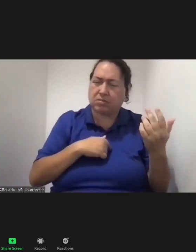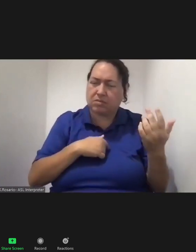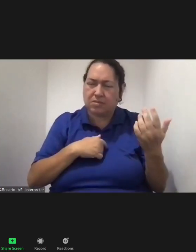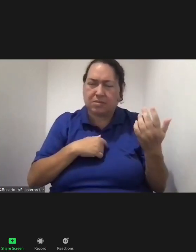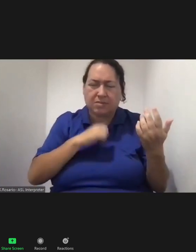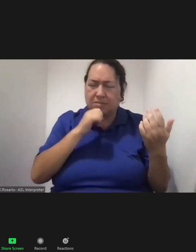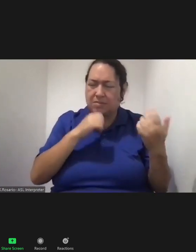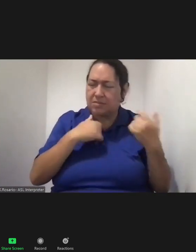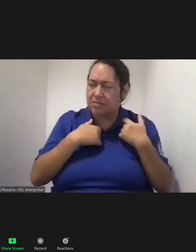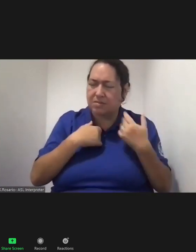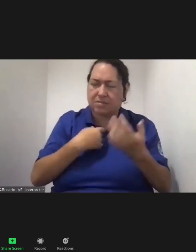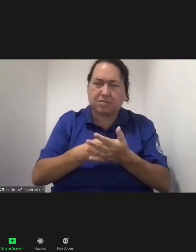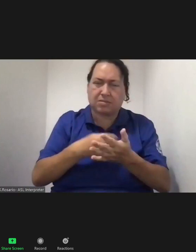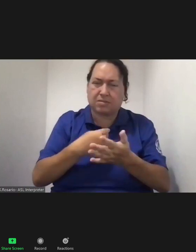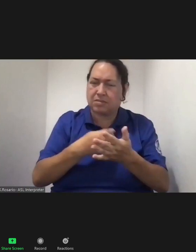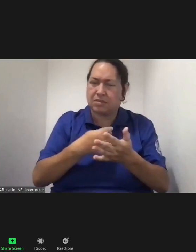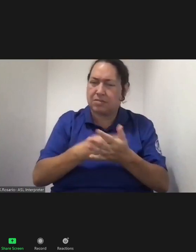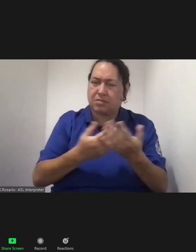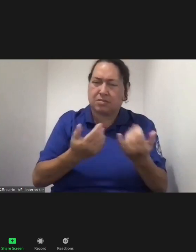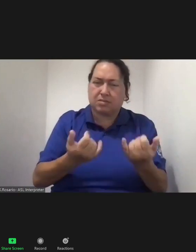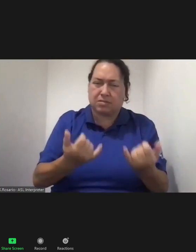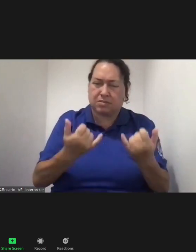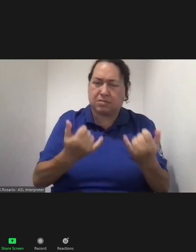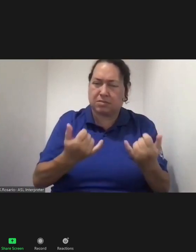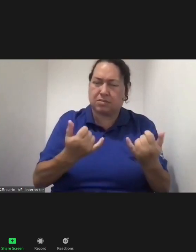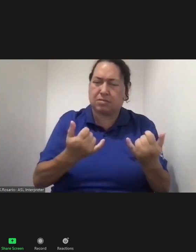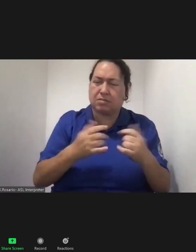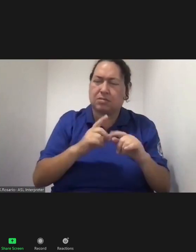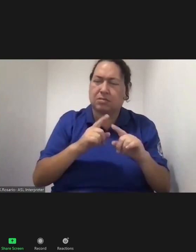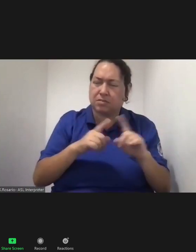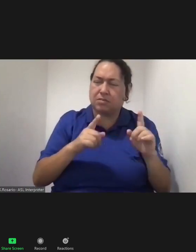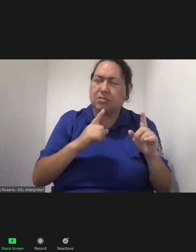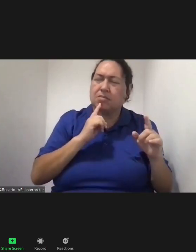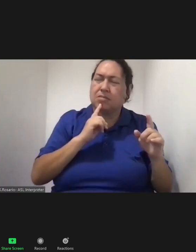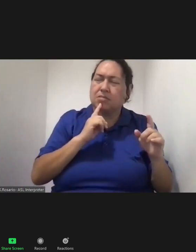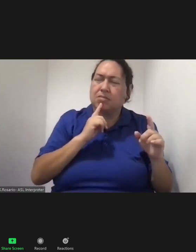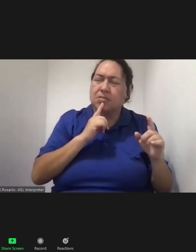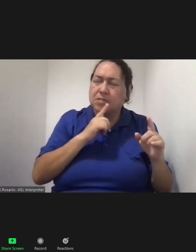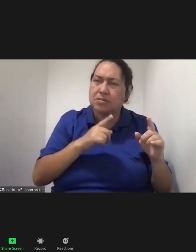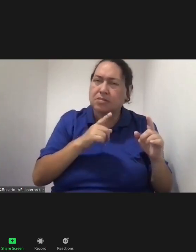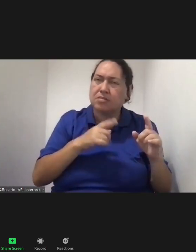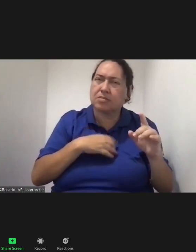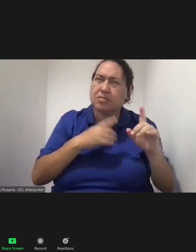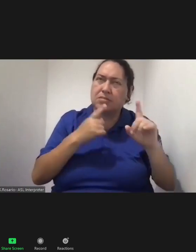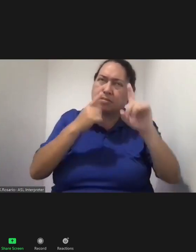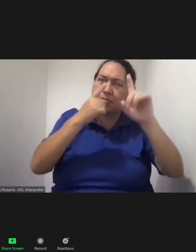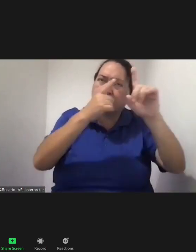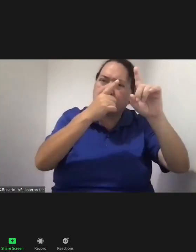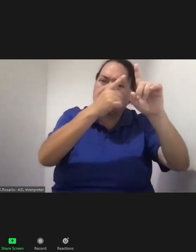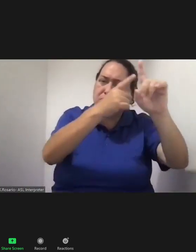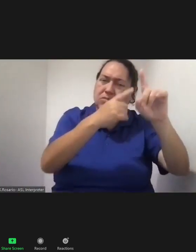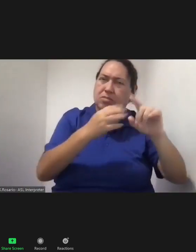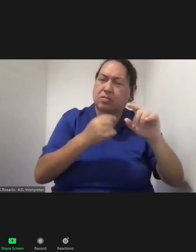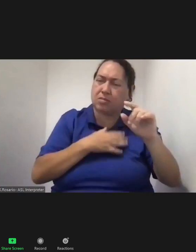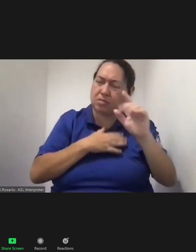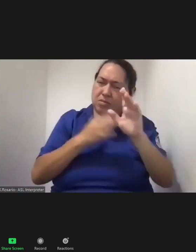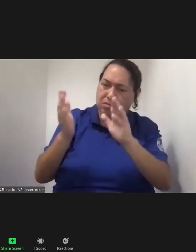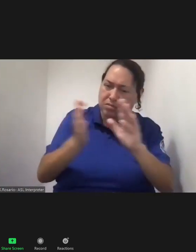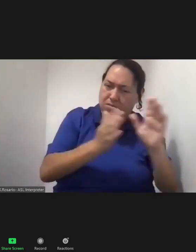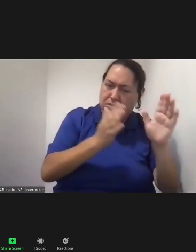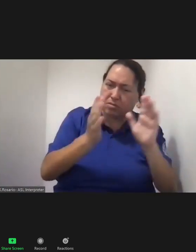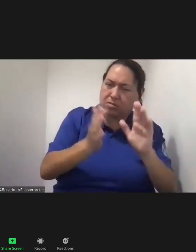monies right now, but certainly my goal and my agenda would be to